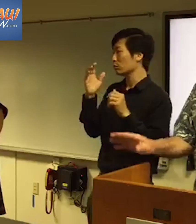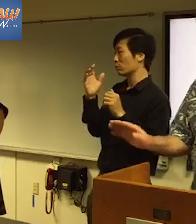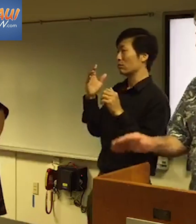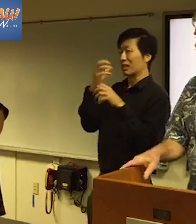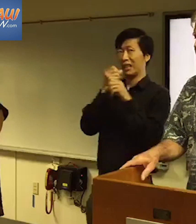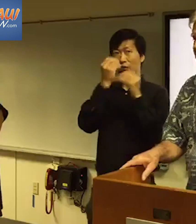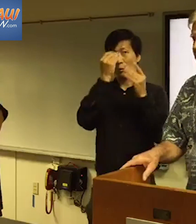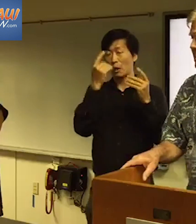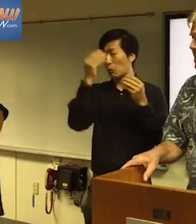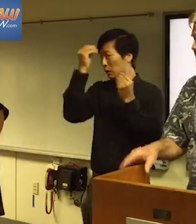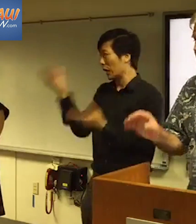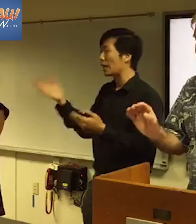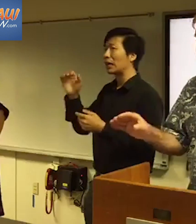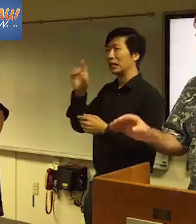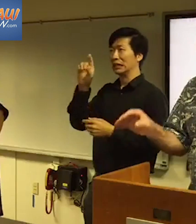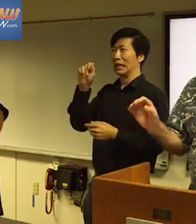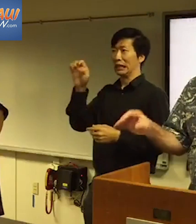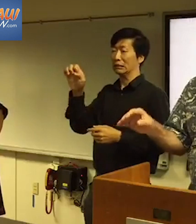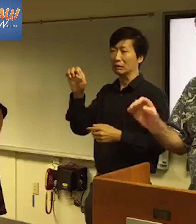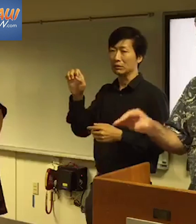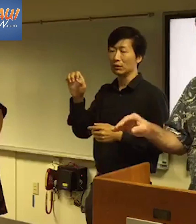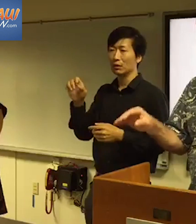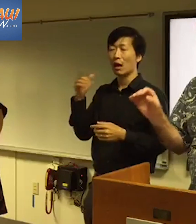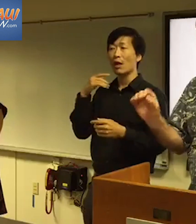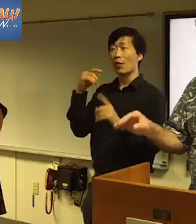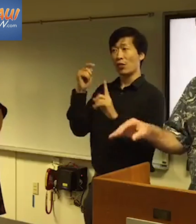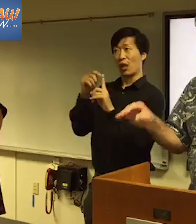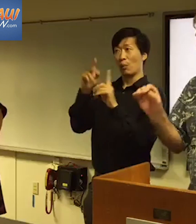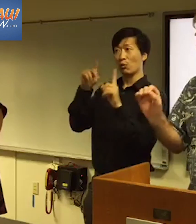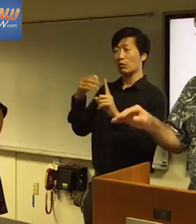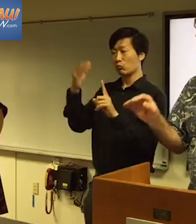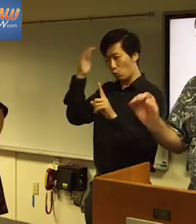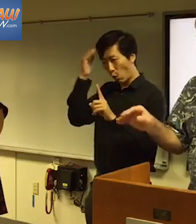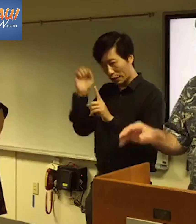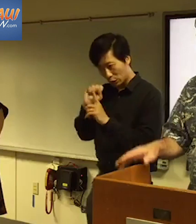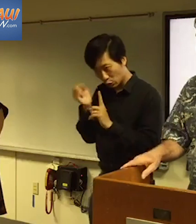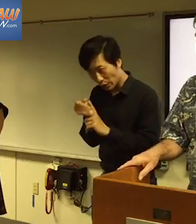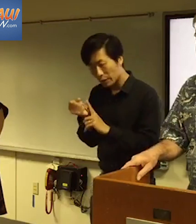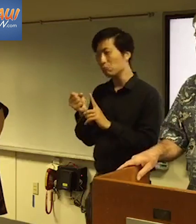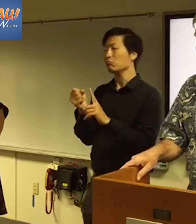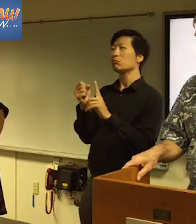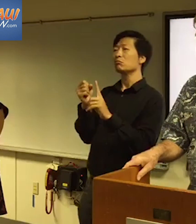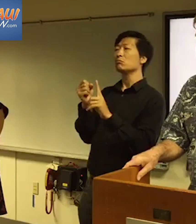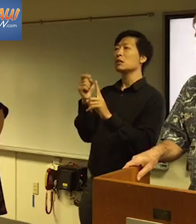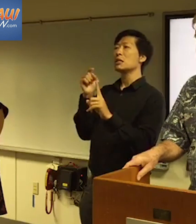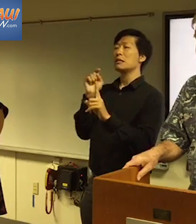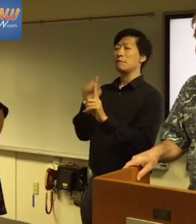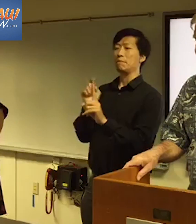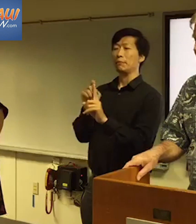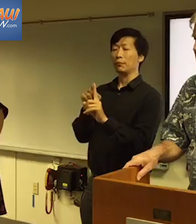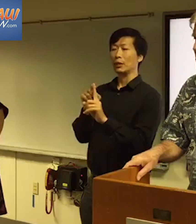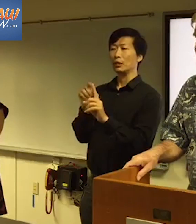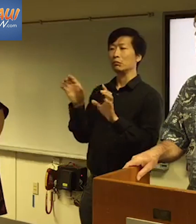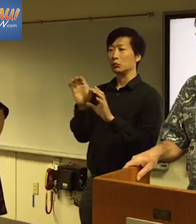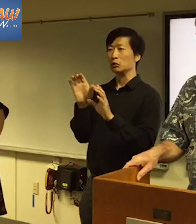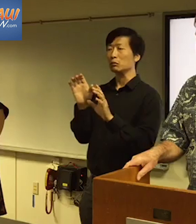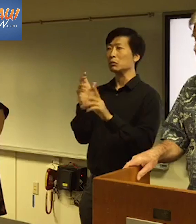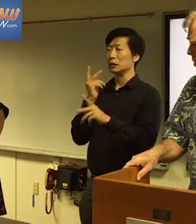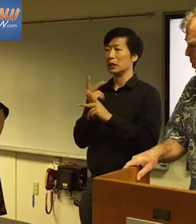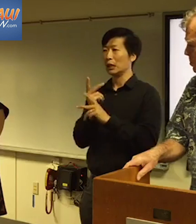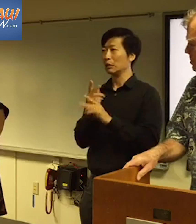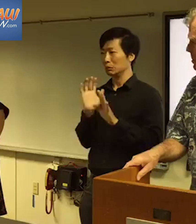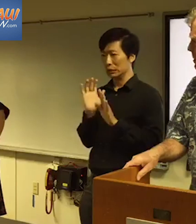and became ill because of that exposure. And that was consistent with all the previous cases we've had here. So we have no evidence that anyone